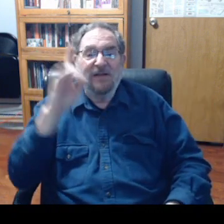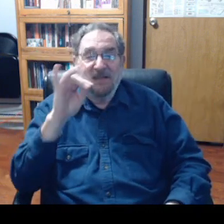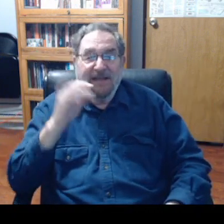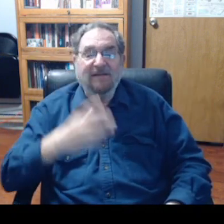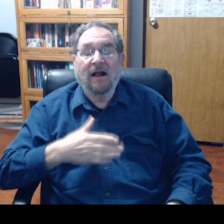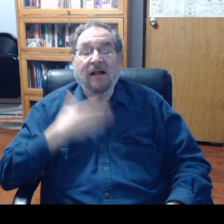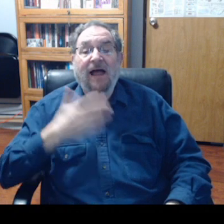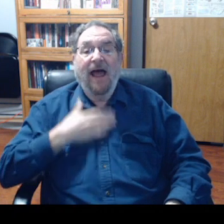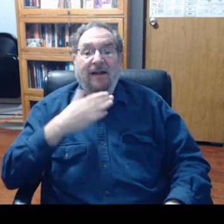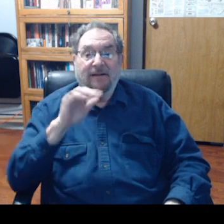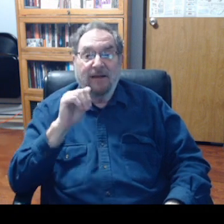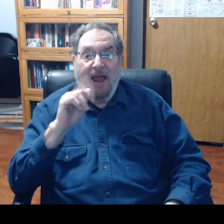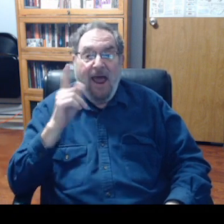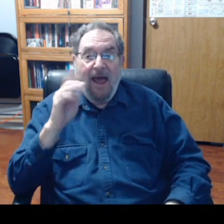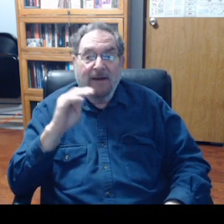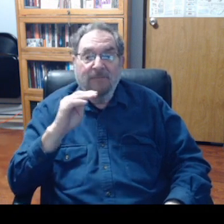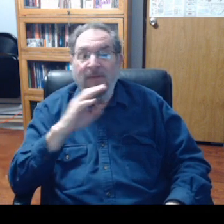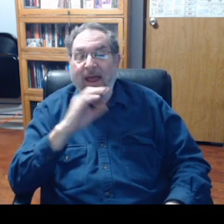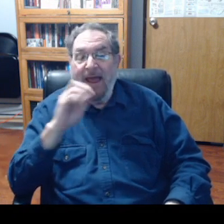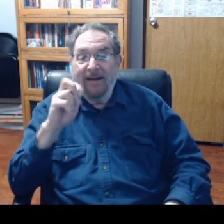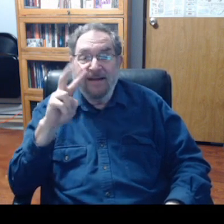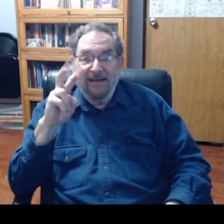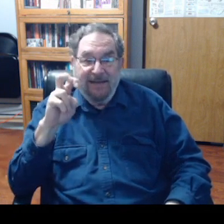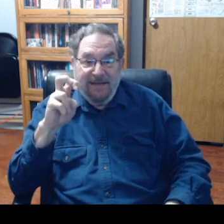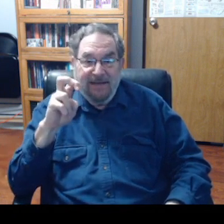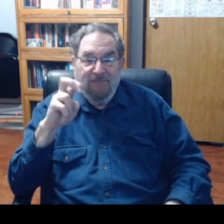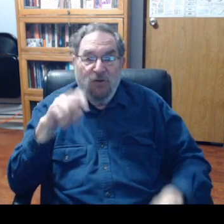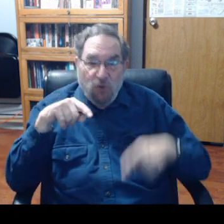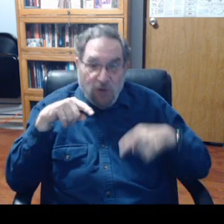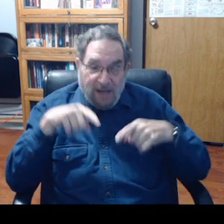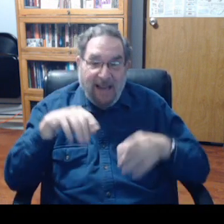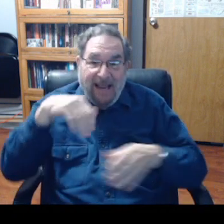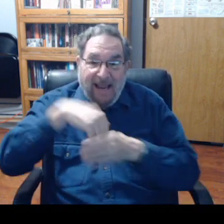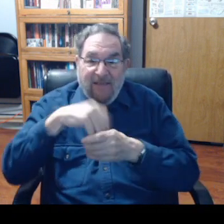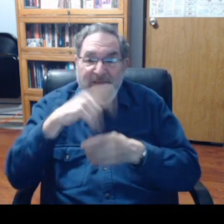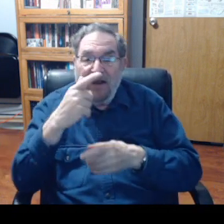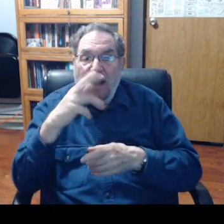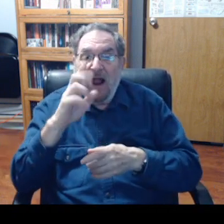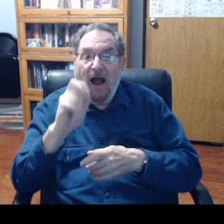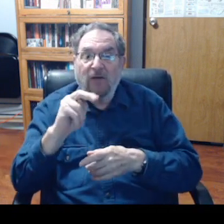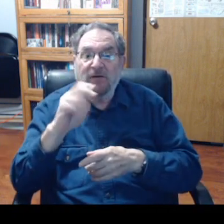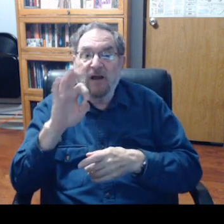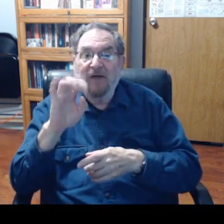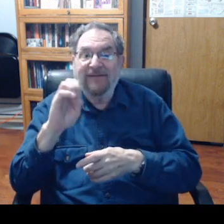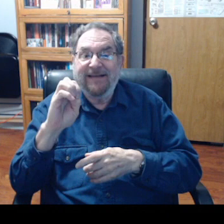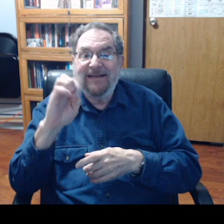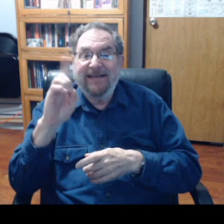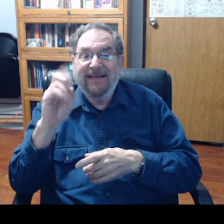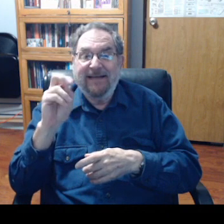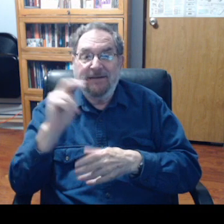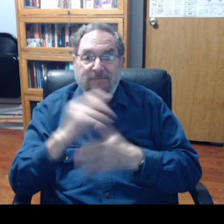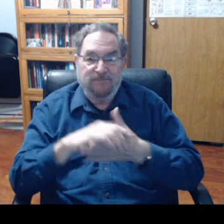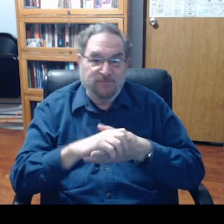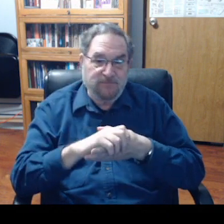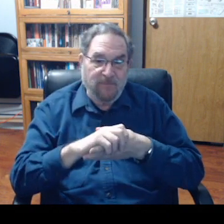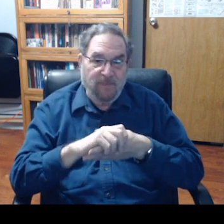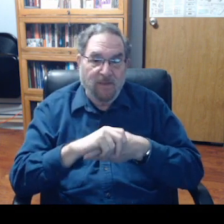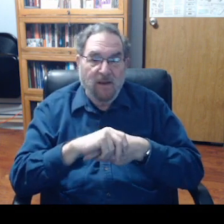thou did gladden Adam and Eve in the Garden of